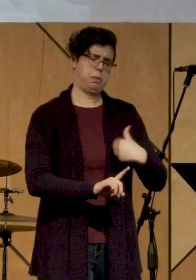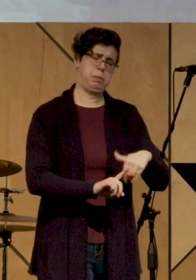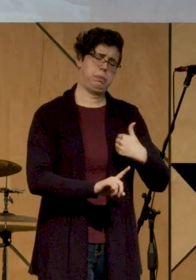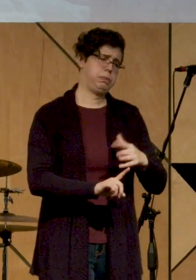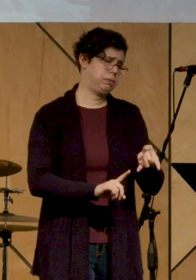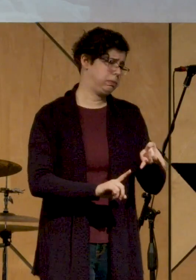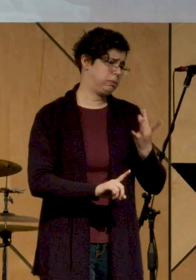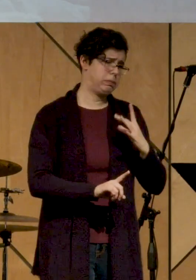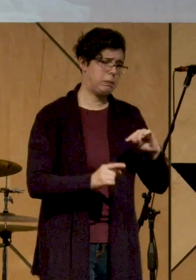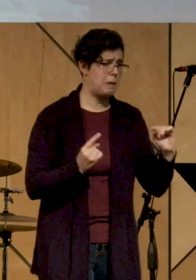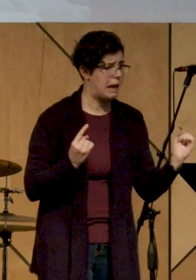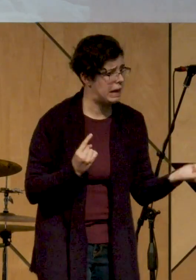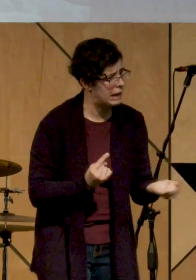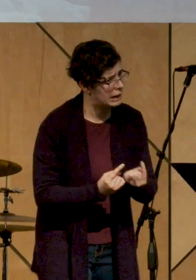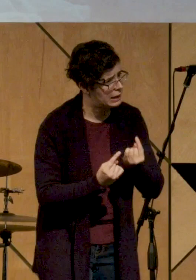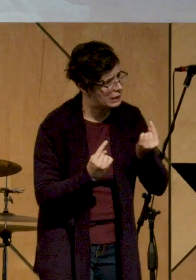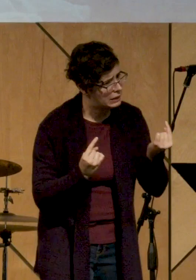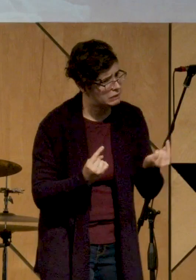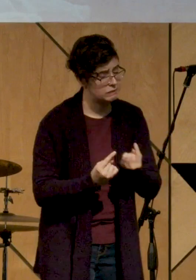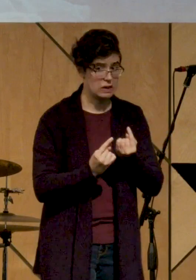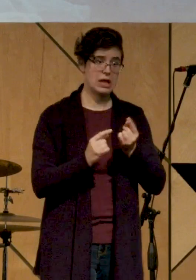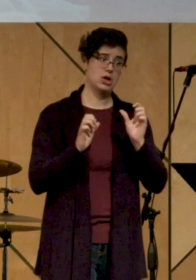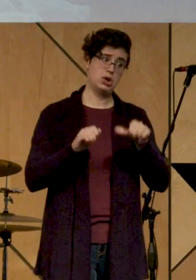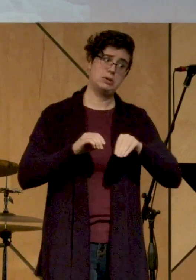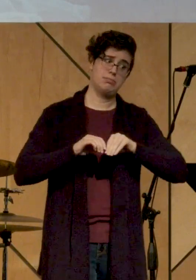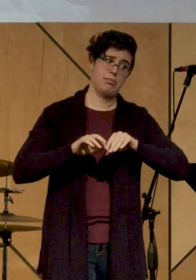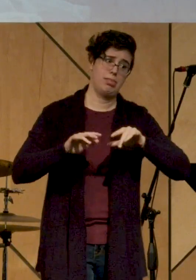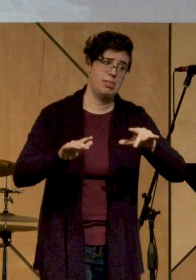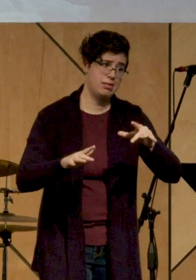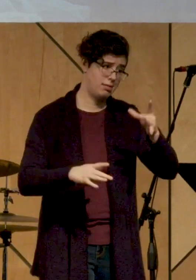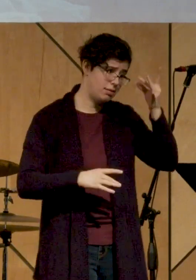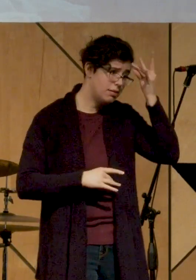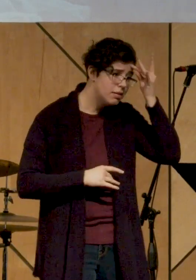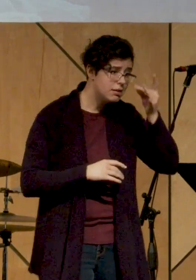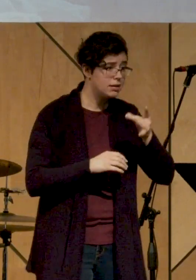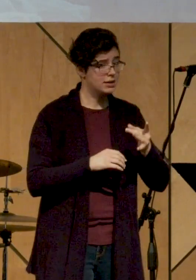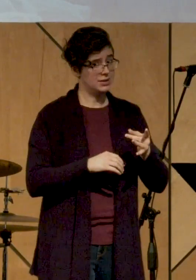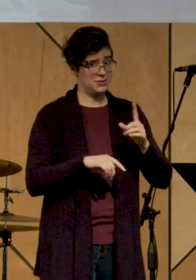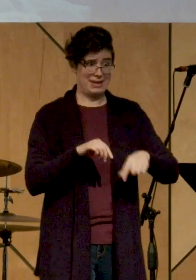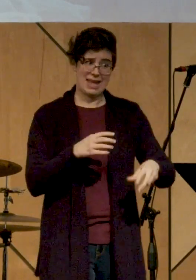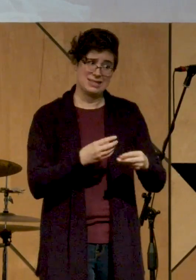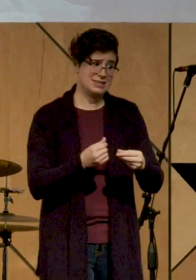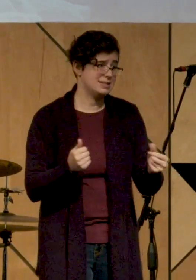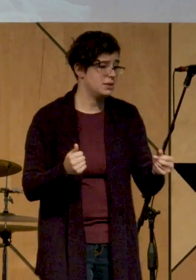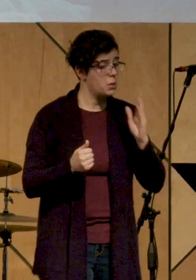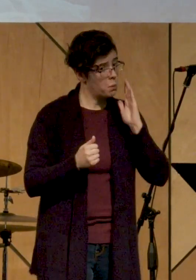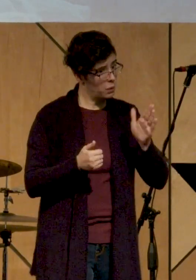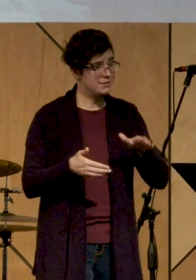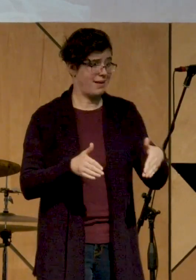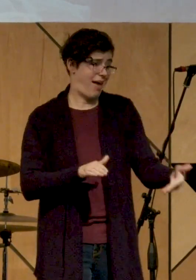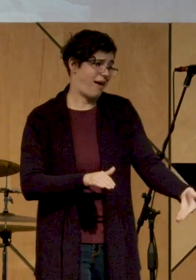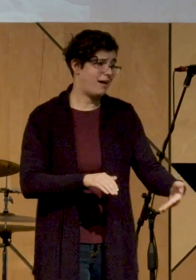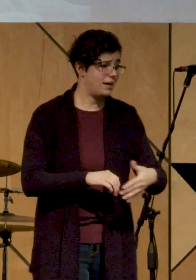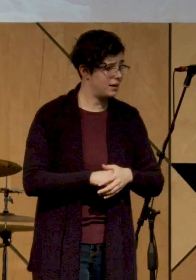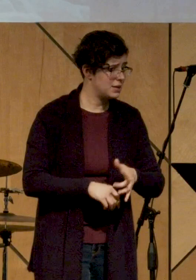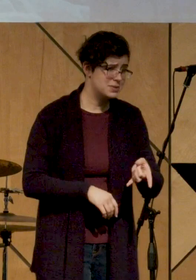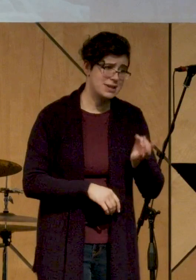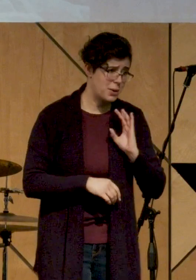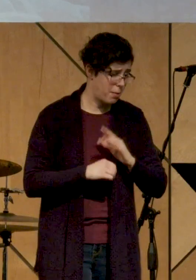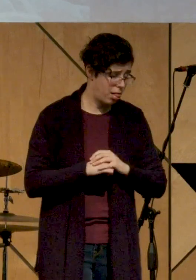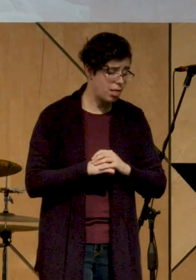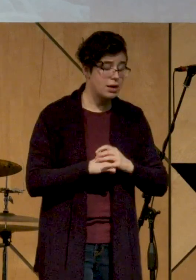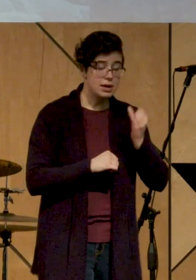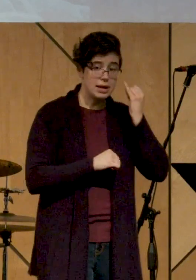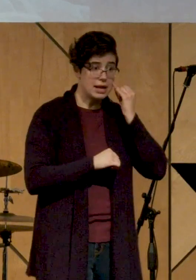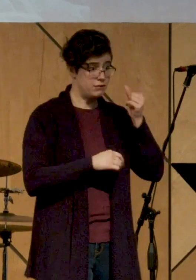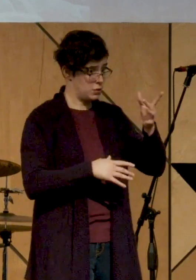awful, painful, contagious, incurable, fatal disease. Terrible. And